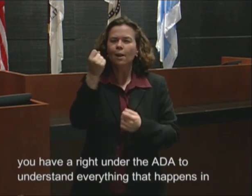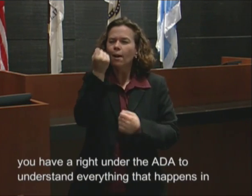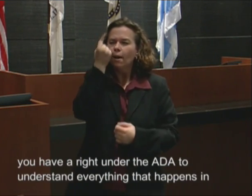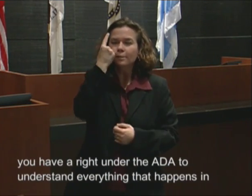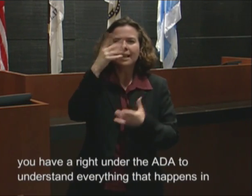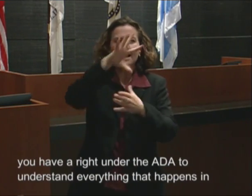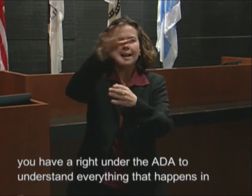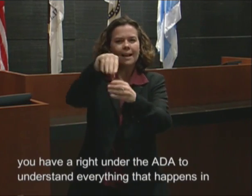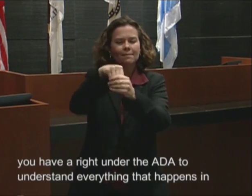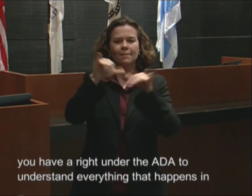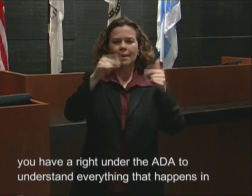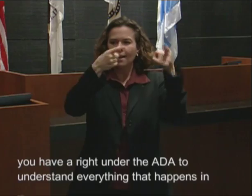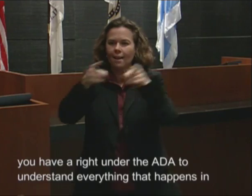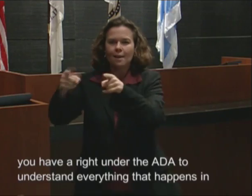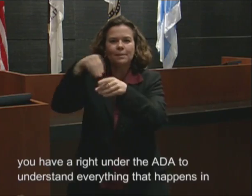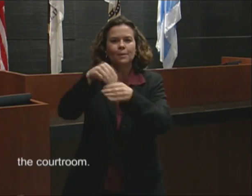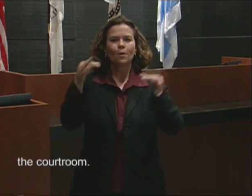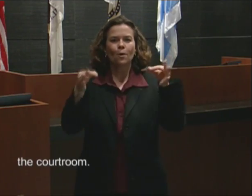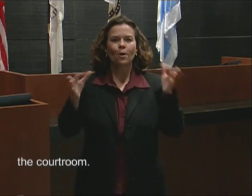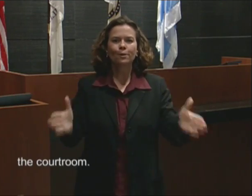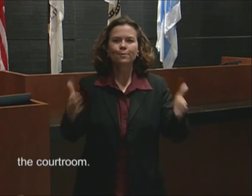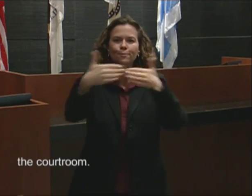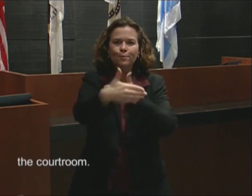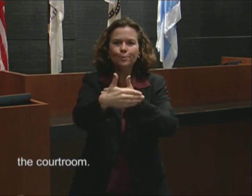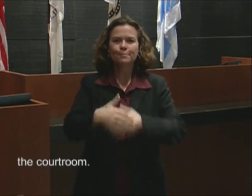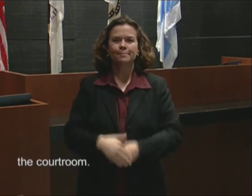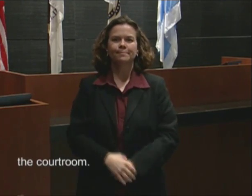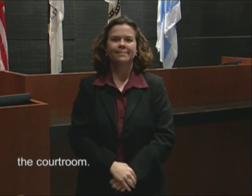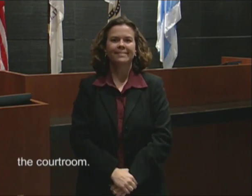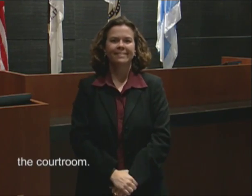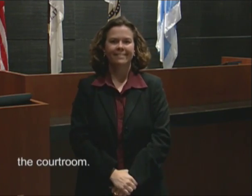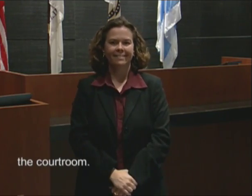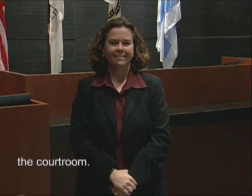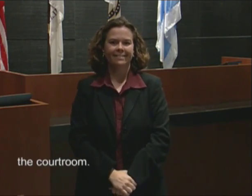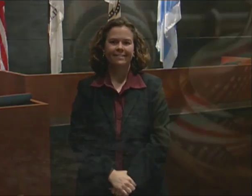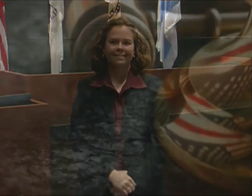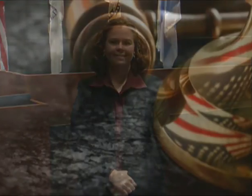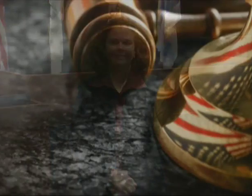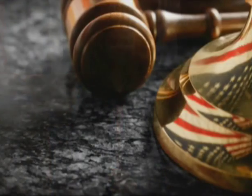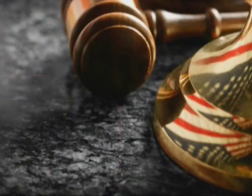to understand everything that happens in the courtroom.